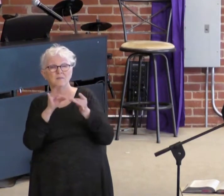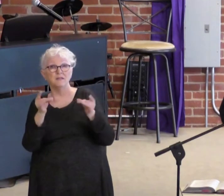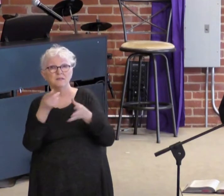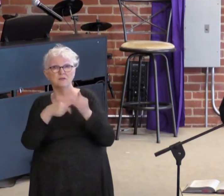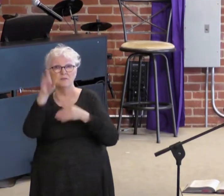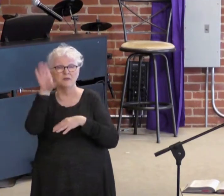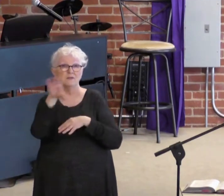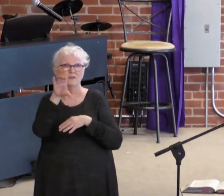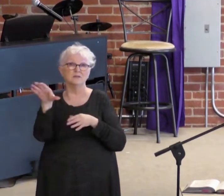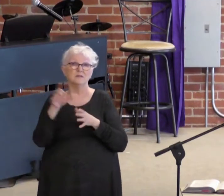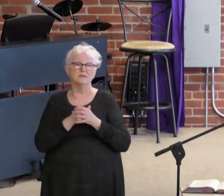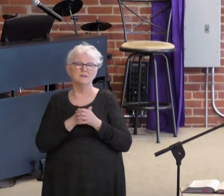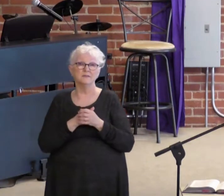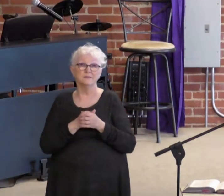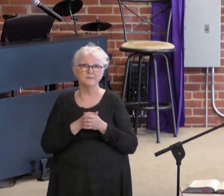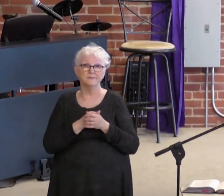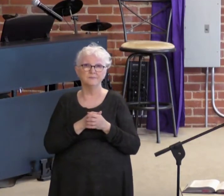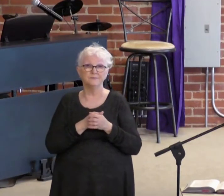But